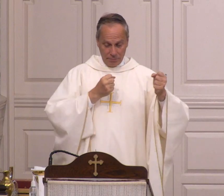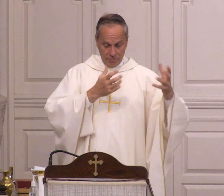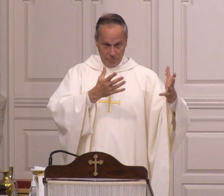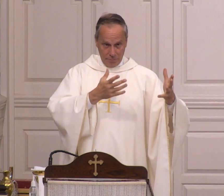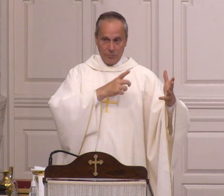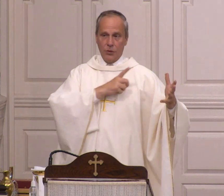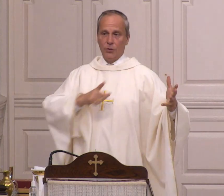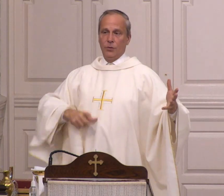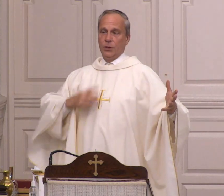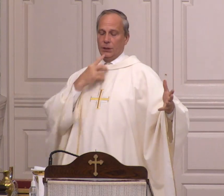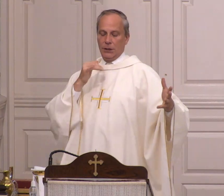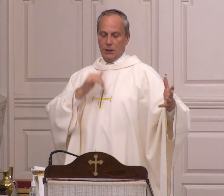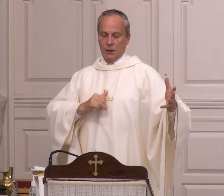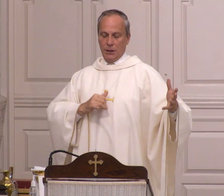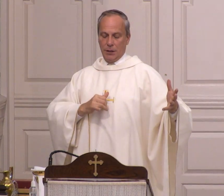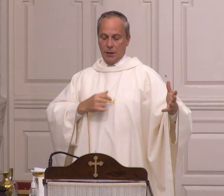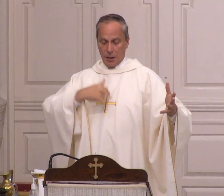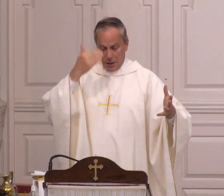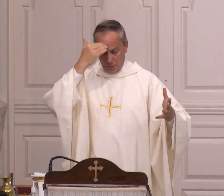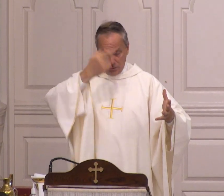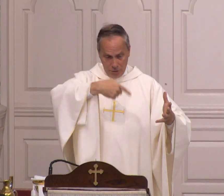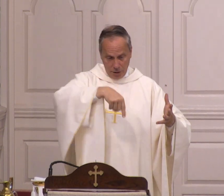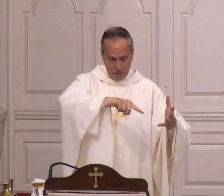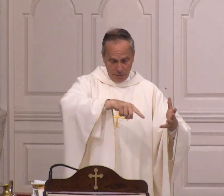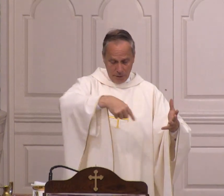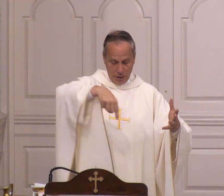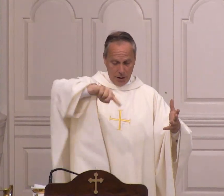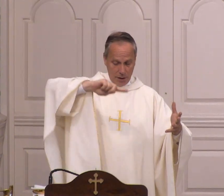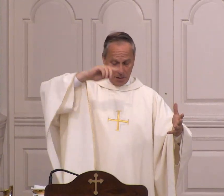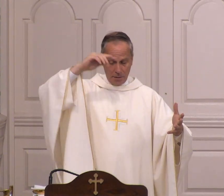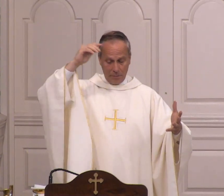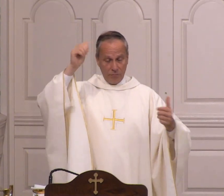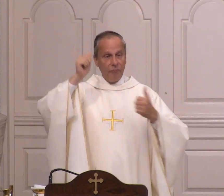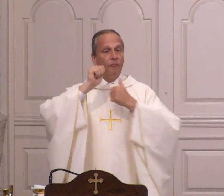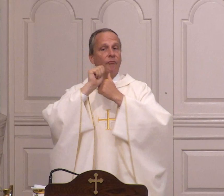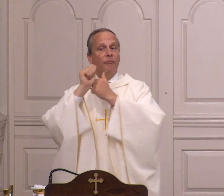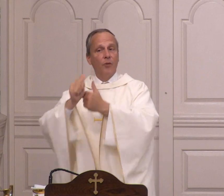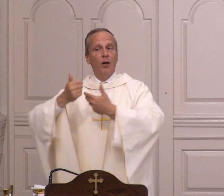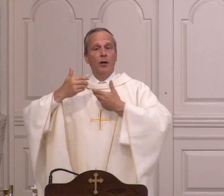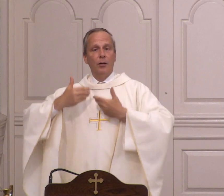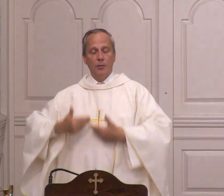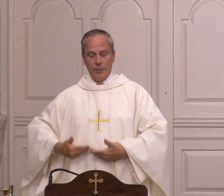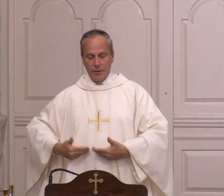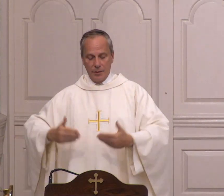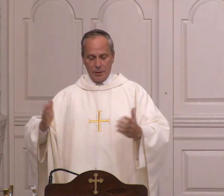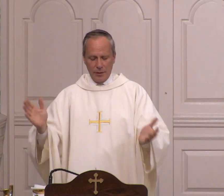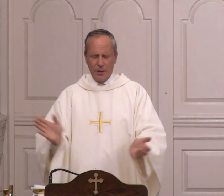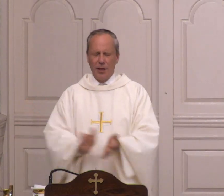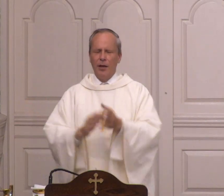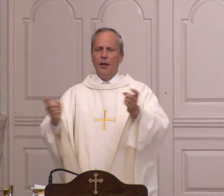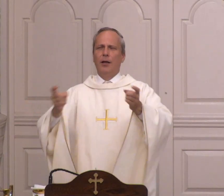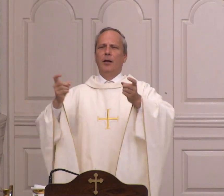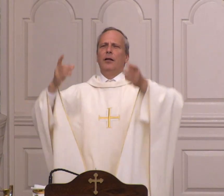My sheep hear my voice, says the Lord. I know them and they follow me.